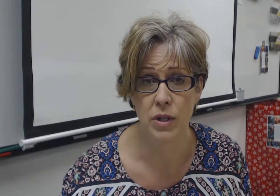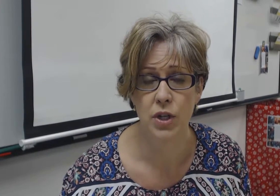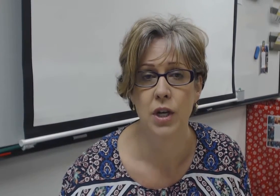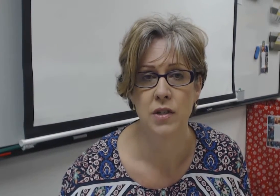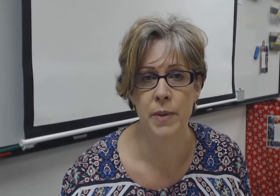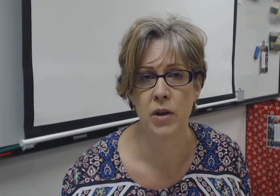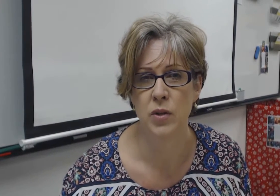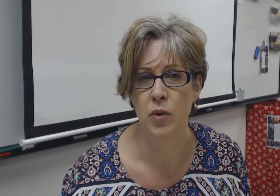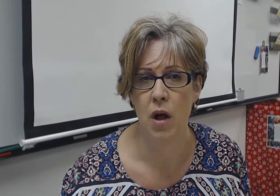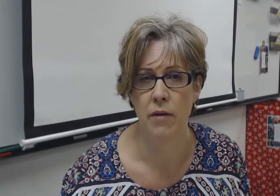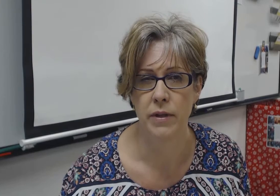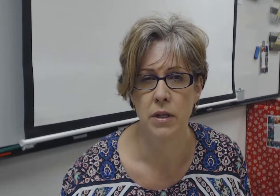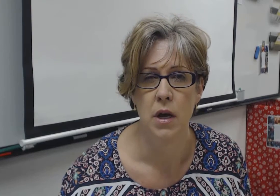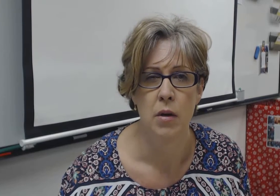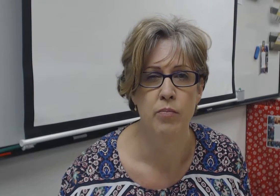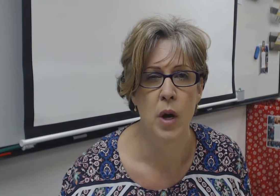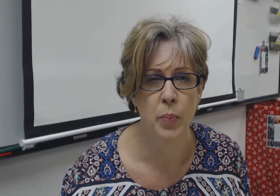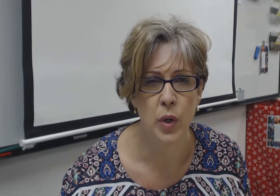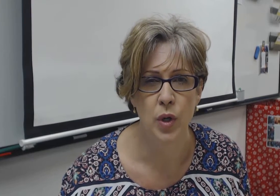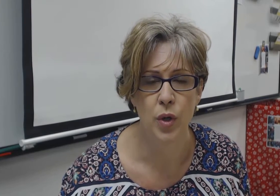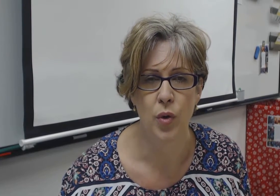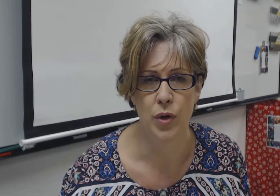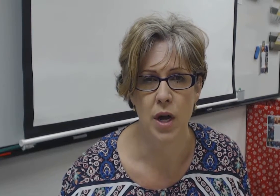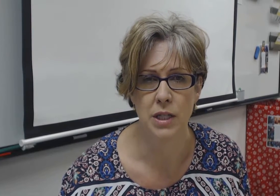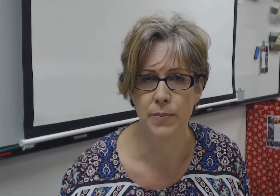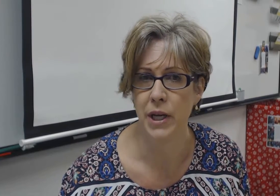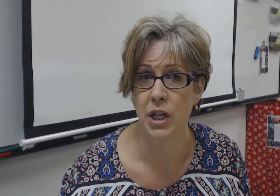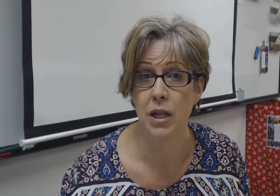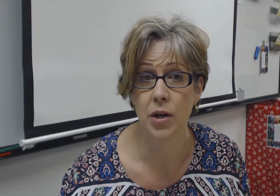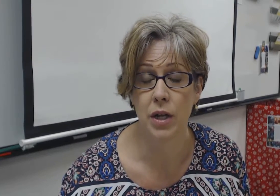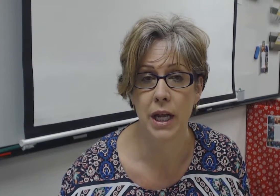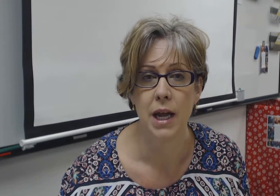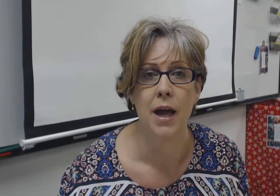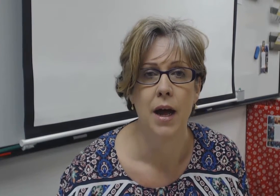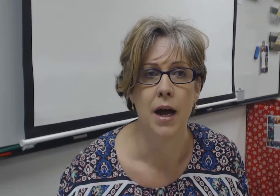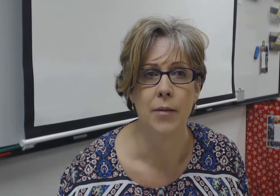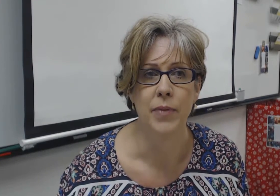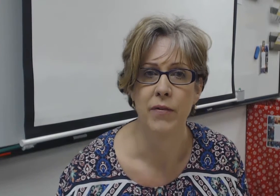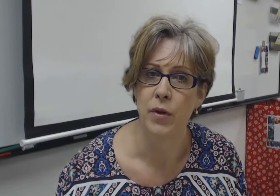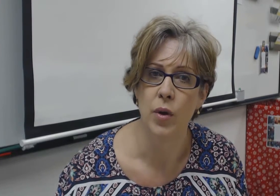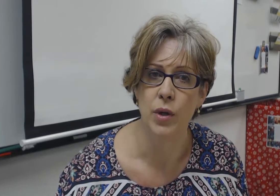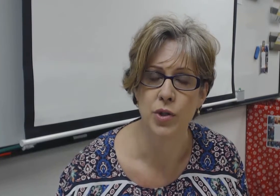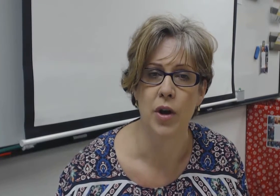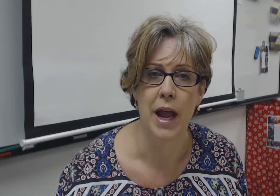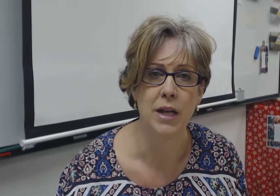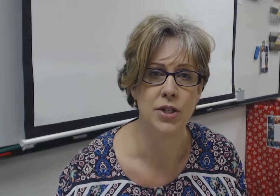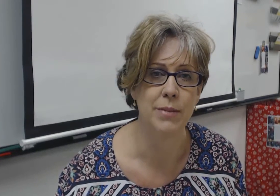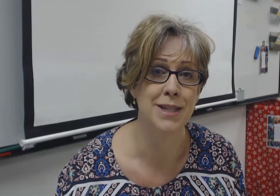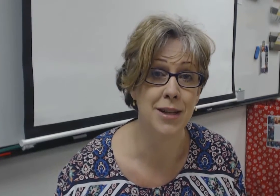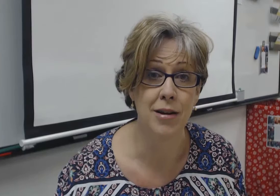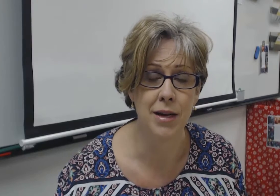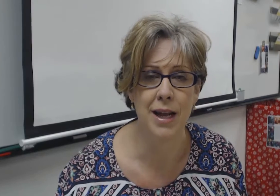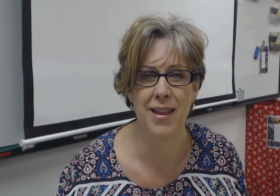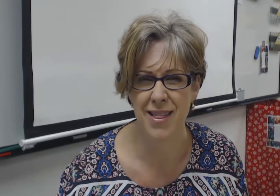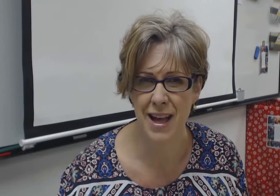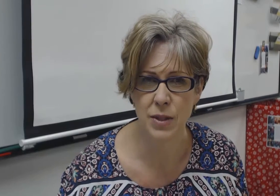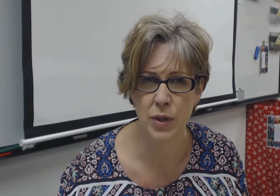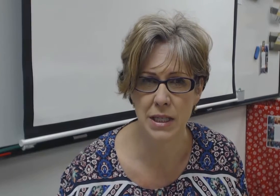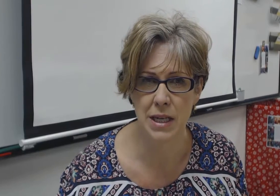language, speakers will often mumble or not speak clearly. If you don't use your hand shapes clearly, that's what it's